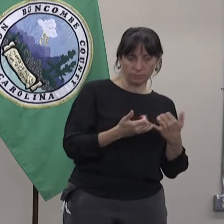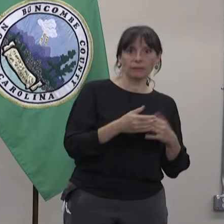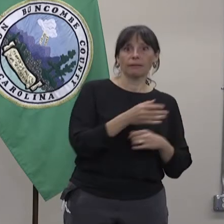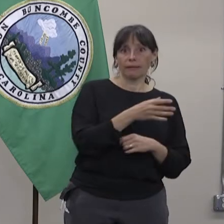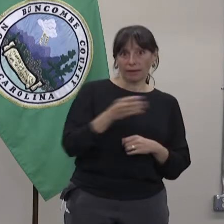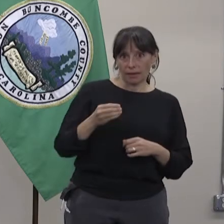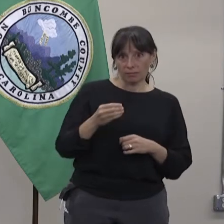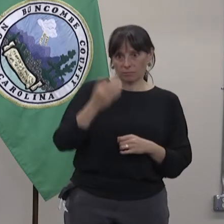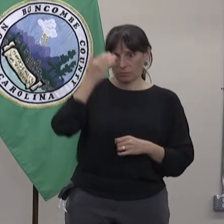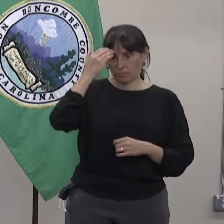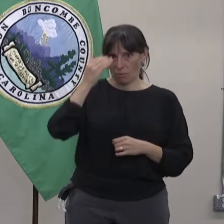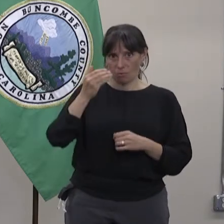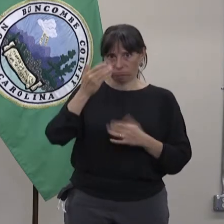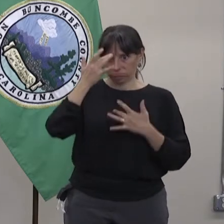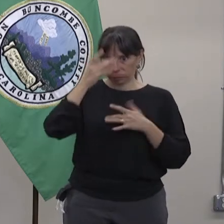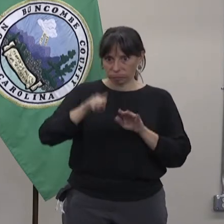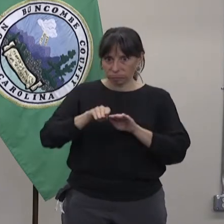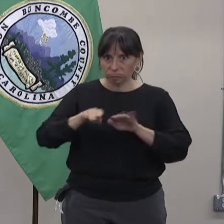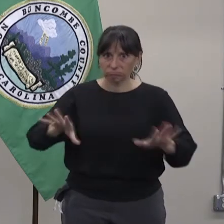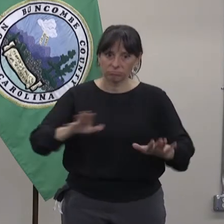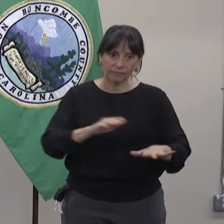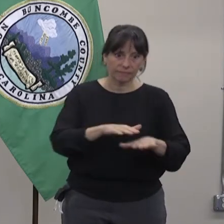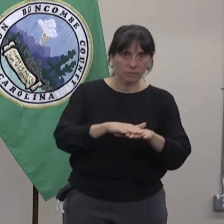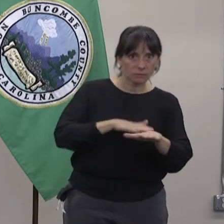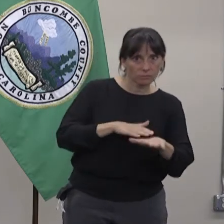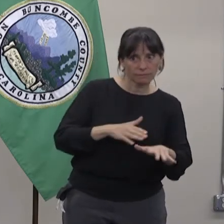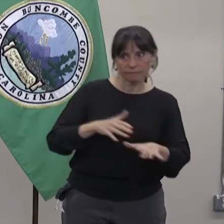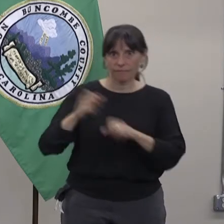the level of spread of the virus in our community.